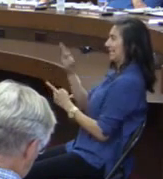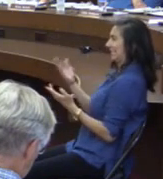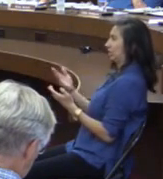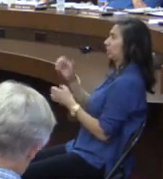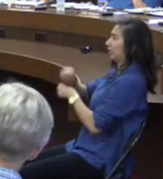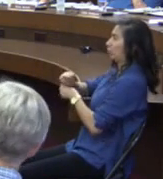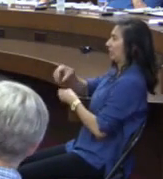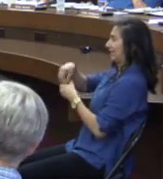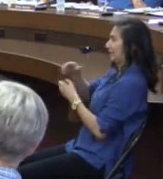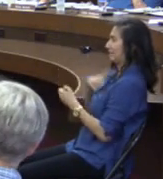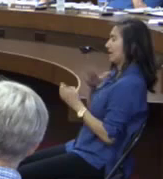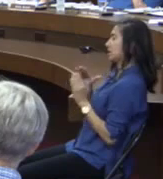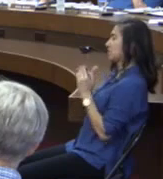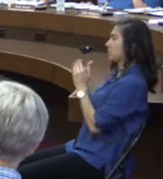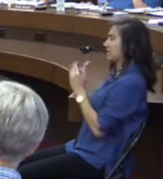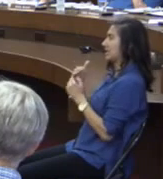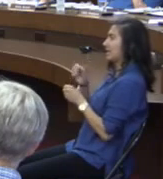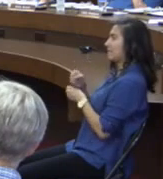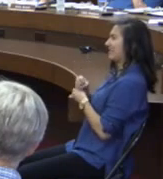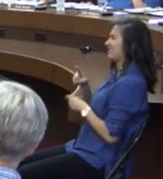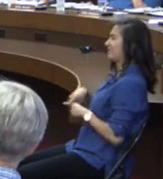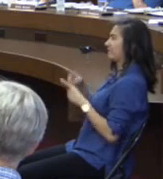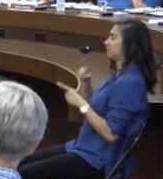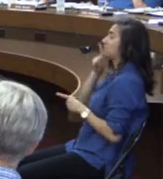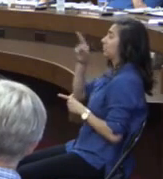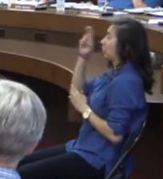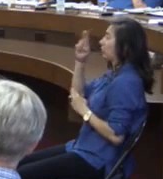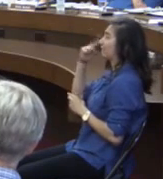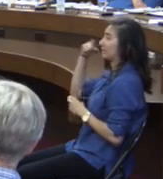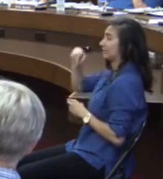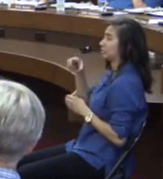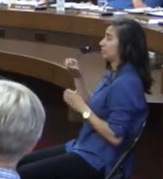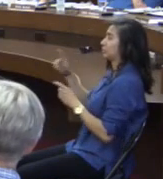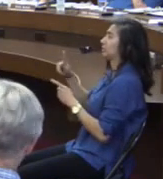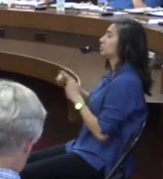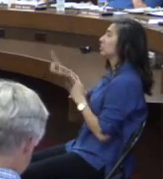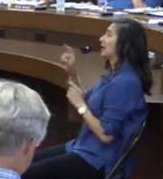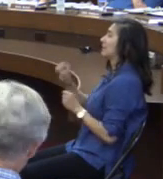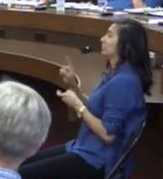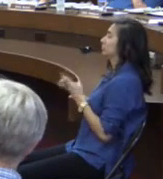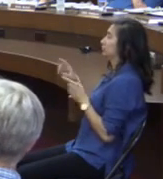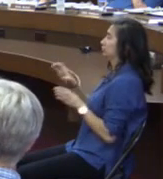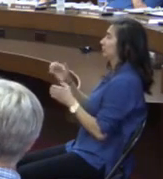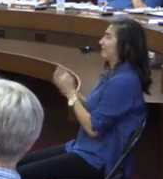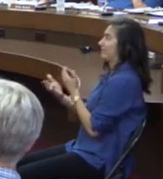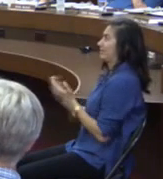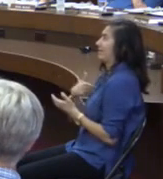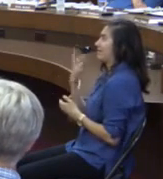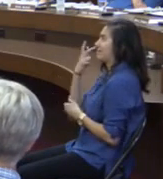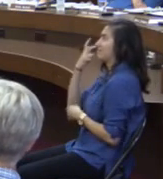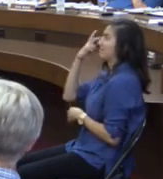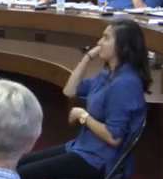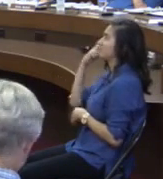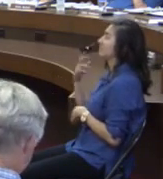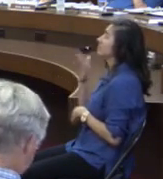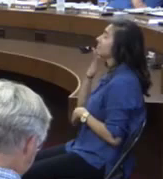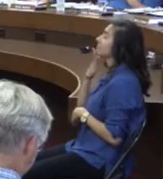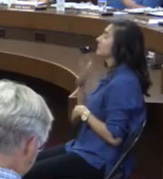I'm making a difference. And so I'm so honored and grateful for this opportunity to be able to do what I've always wanted to do. So thank you.